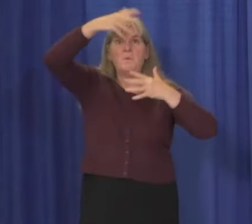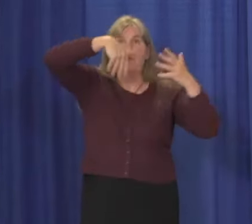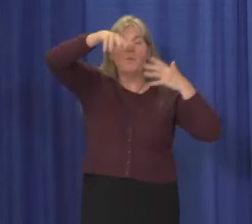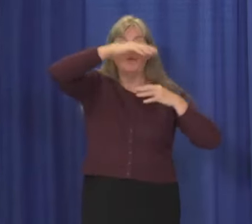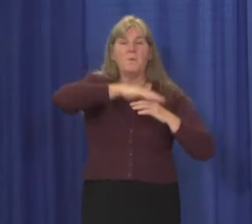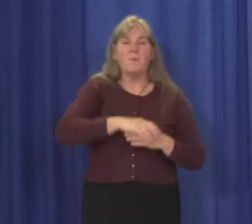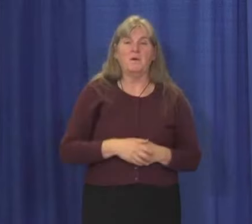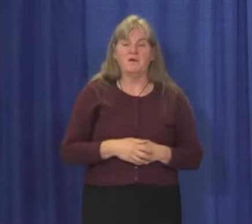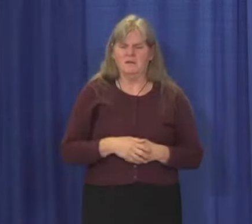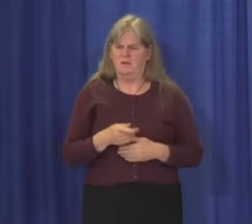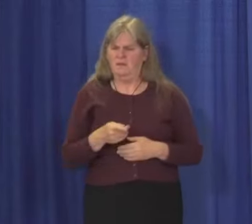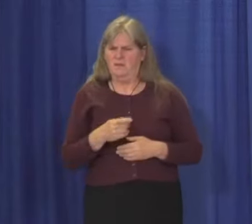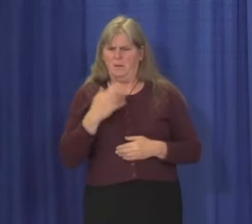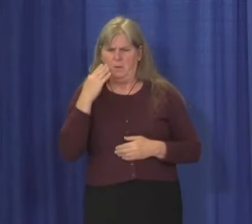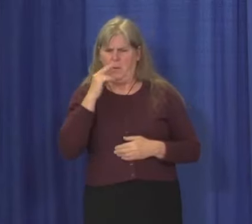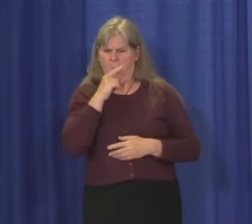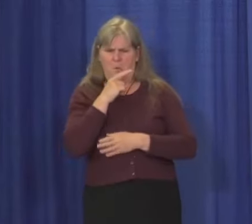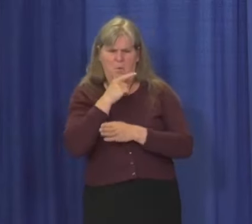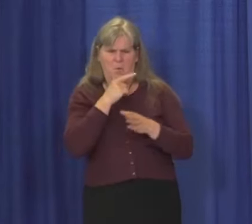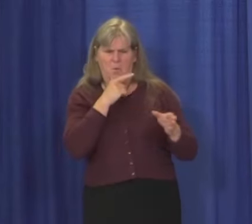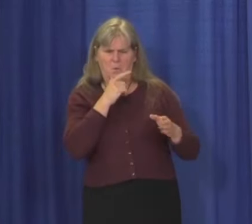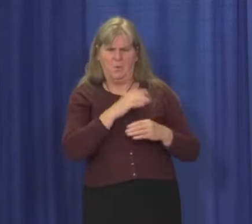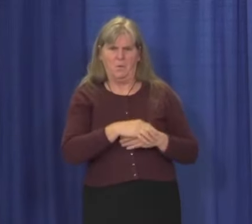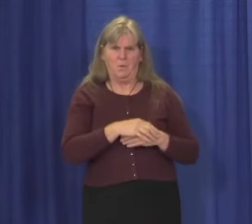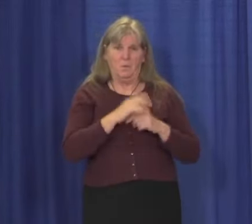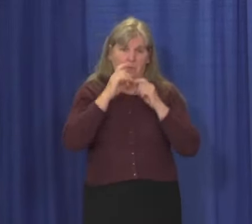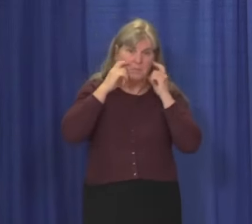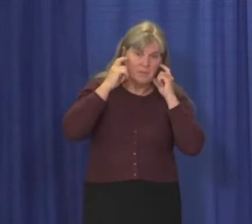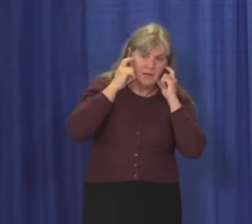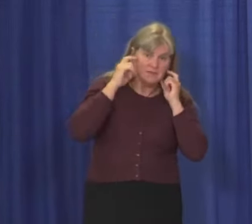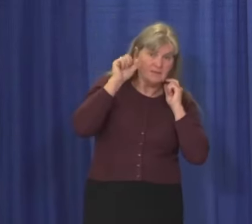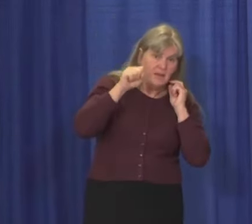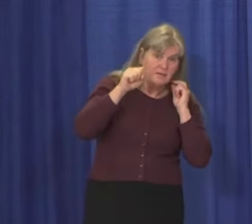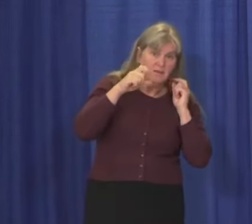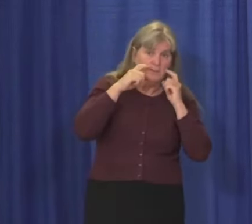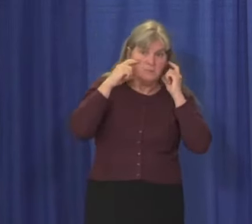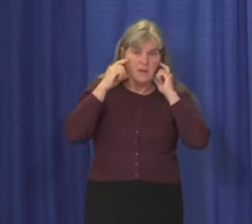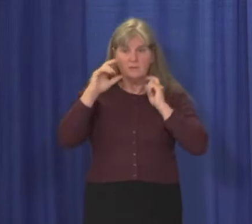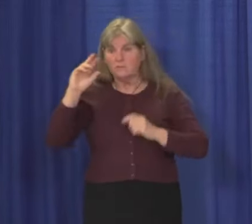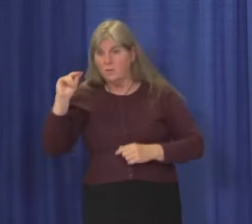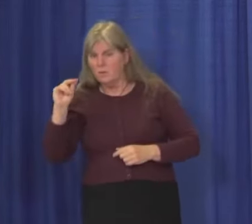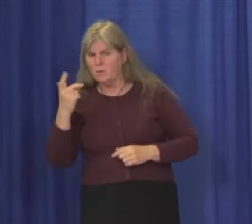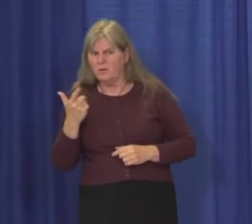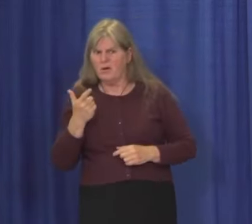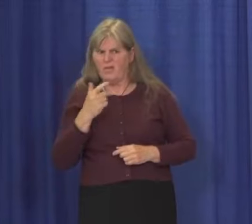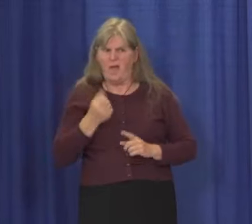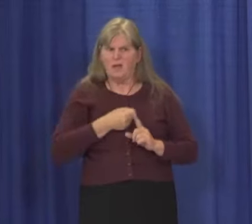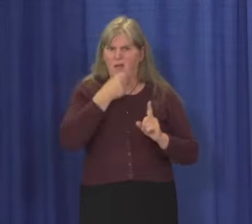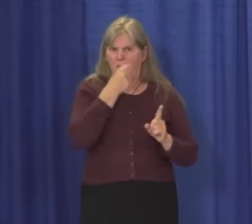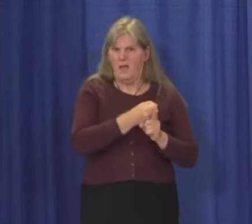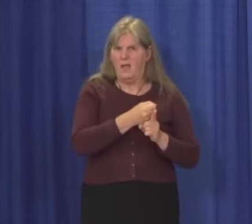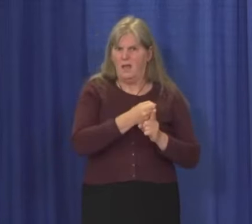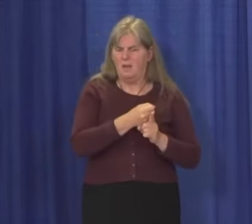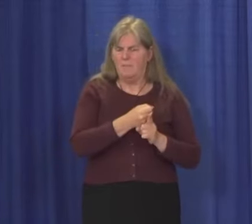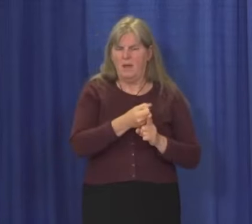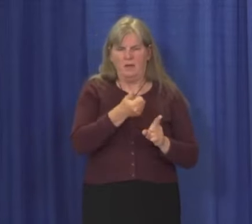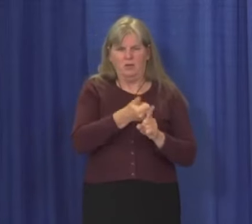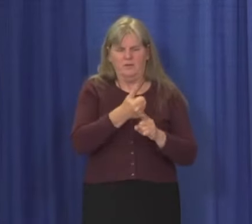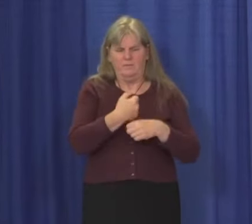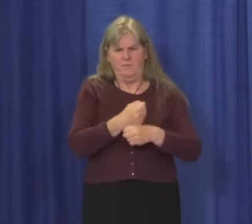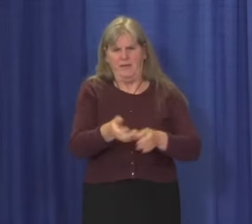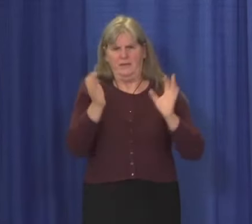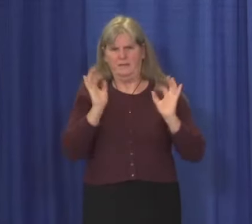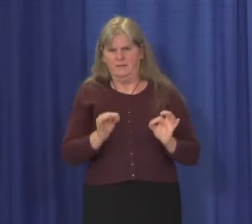the context is, whether or not masks will be worn. All of these are factors that can be weighed into the pros and cons